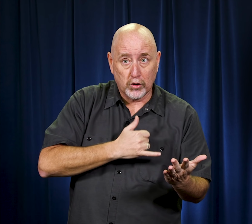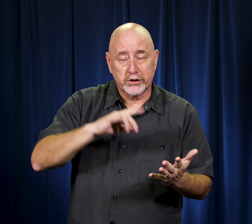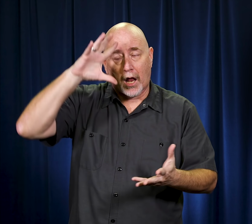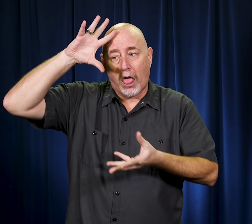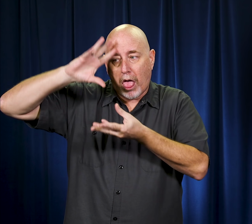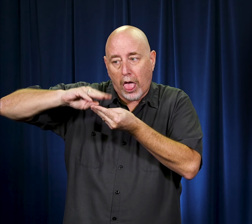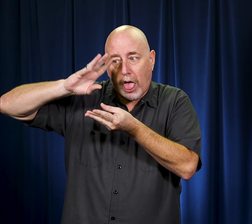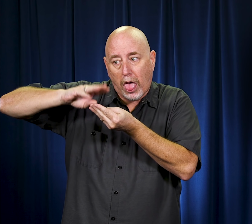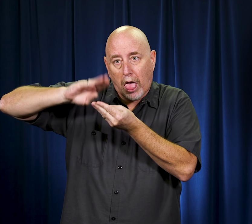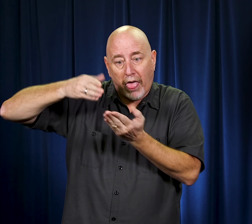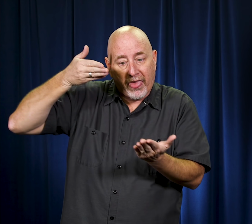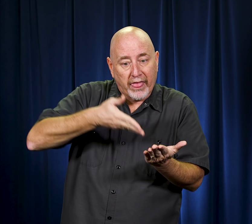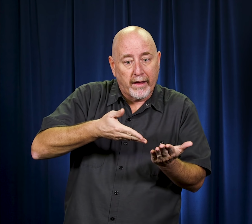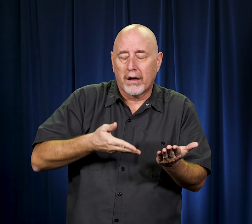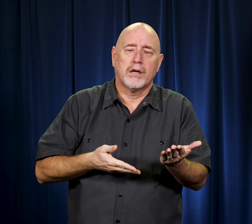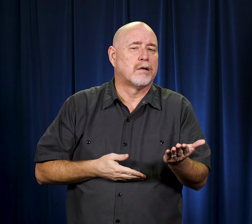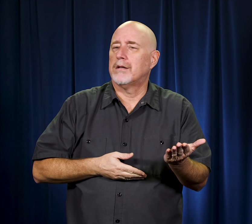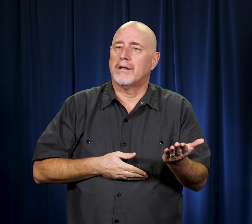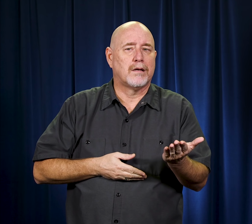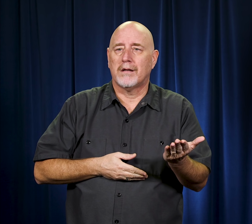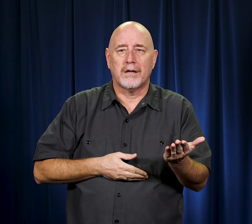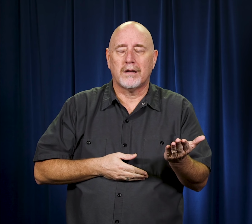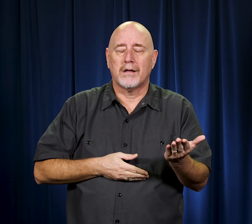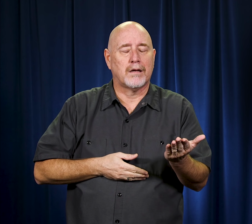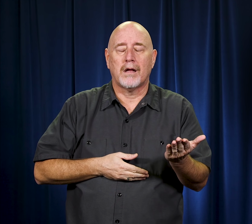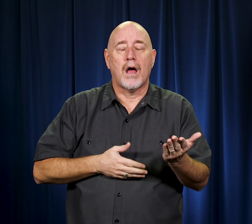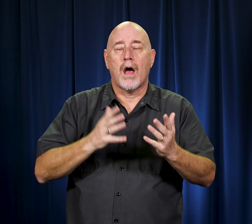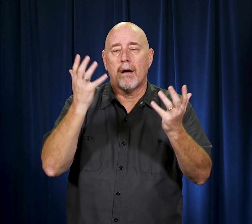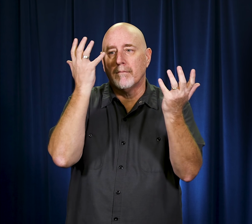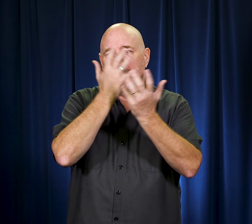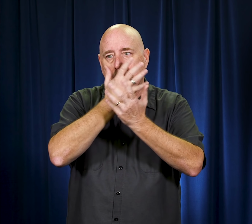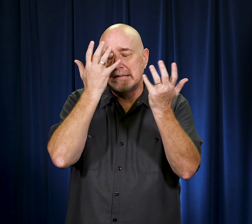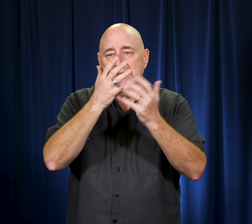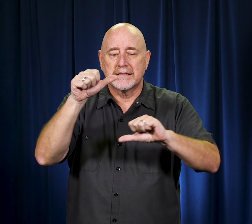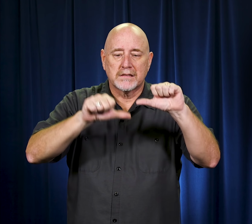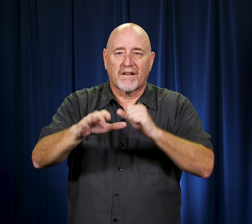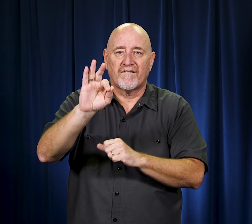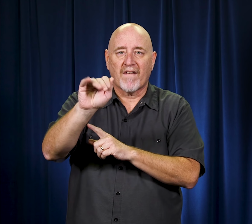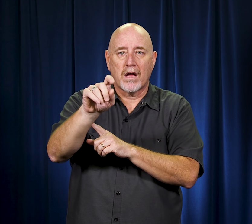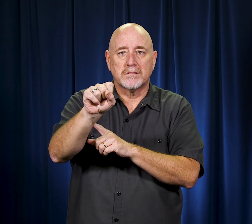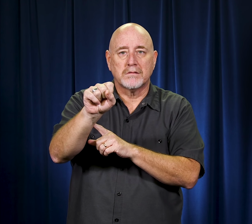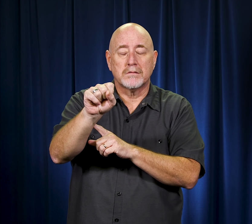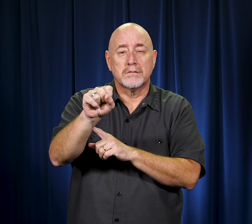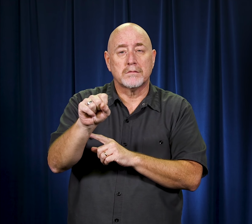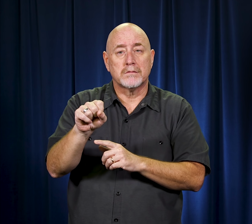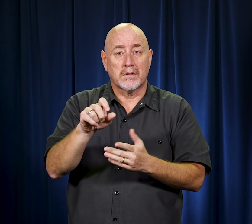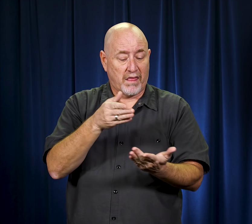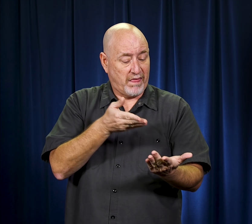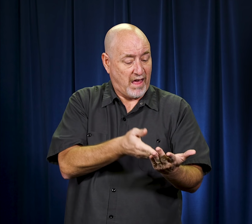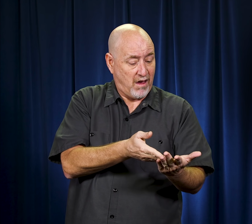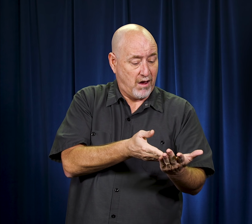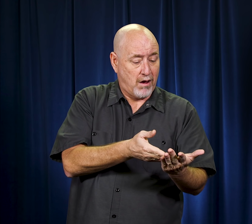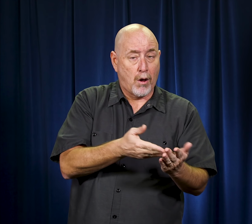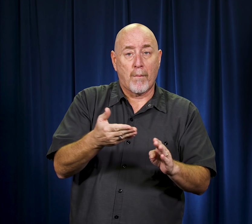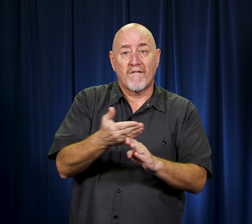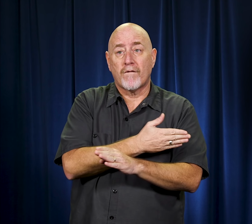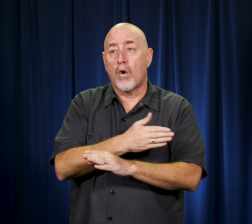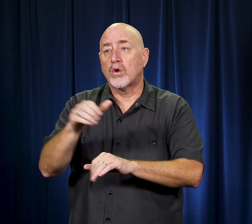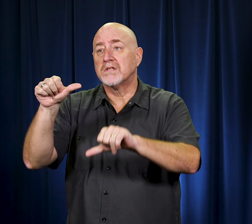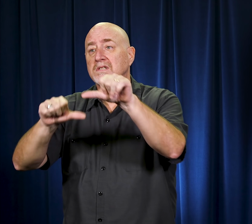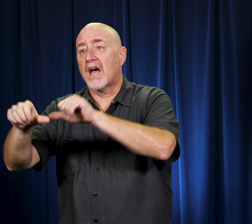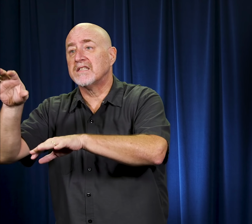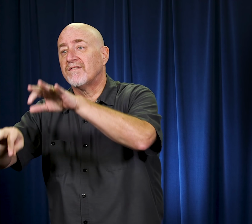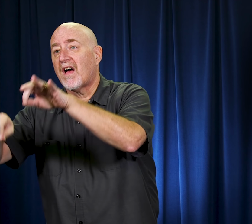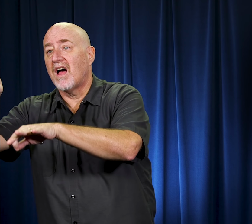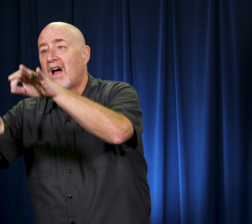and superstitious statements, but it contains amazing scientific facts that were written down thousands of years before we in